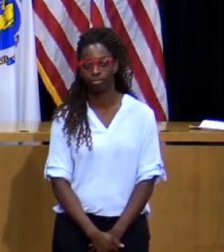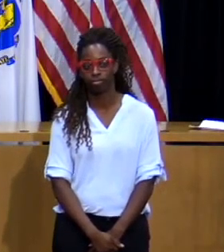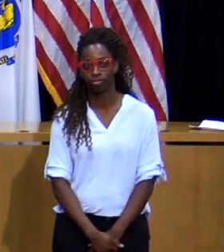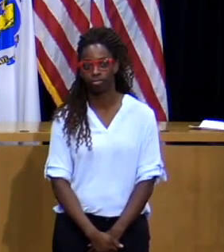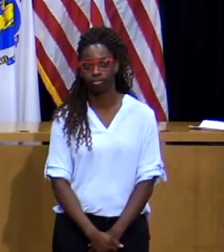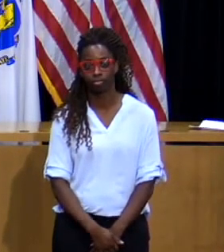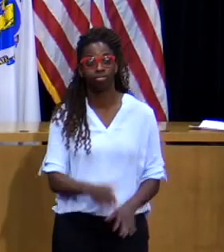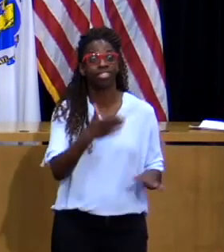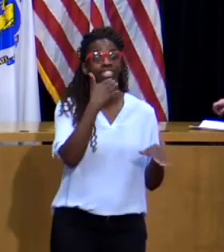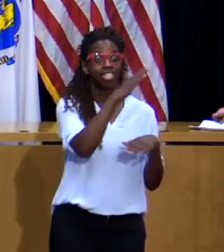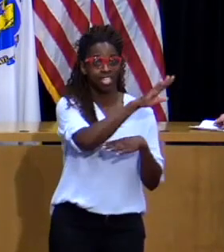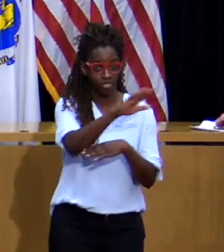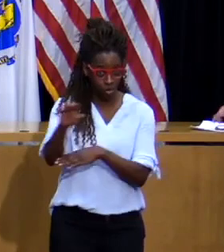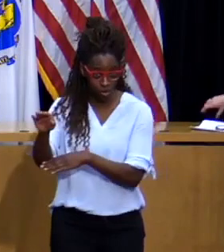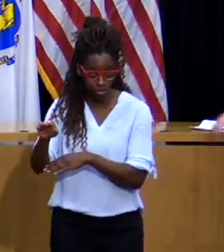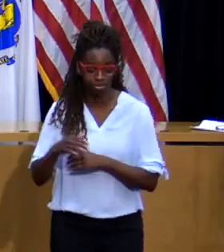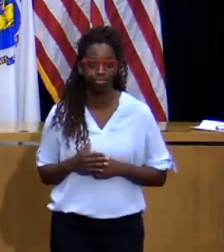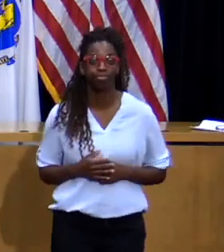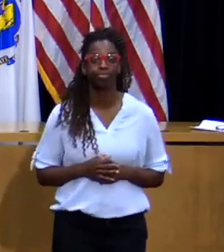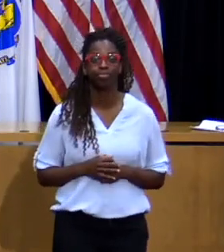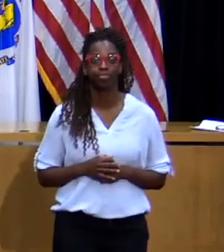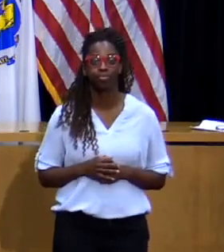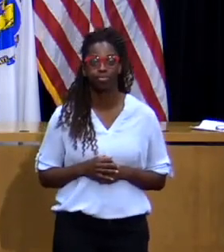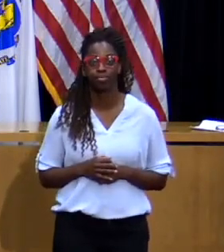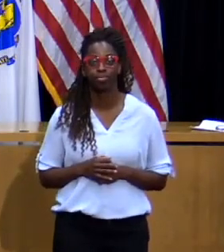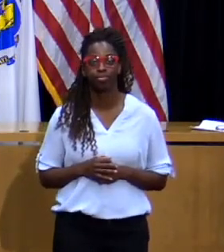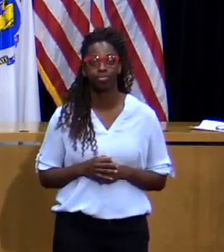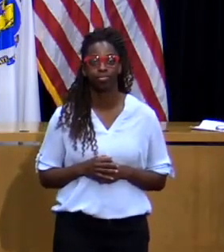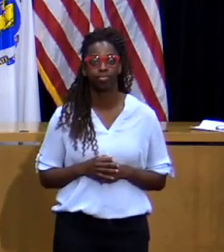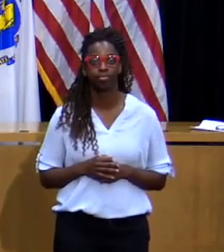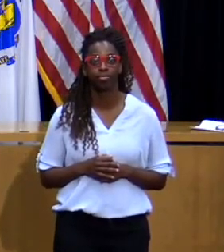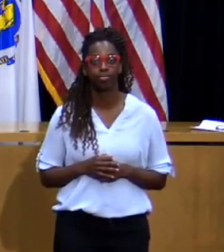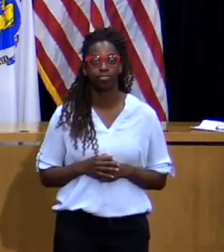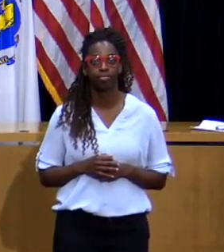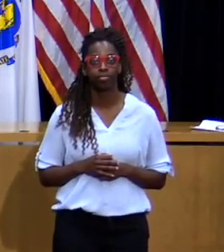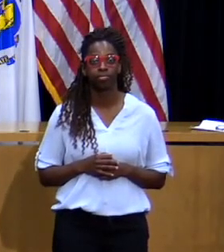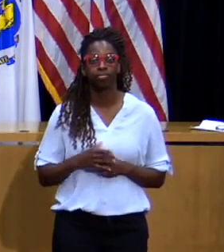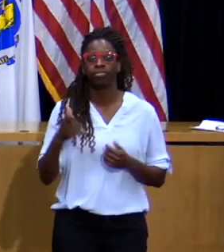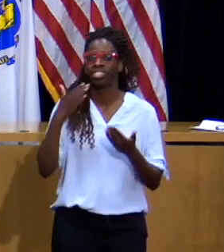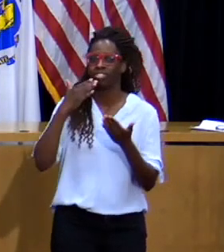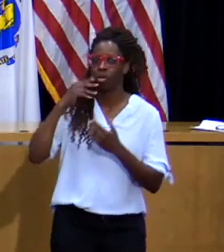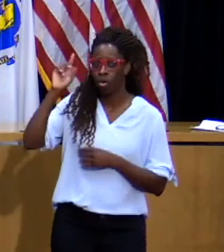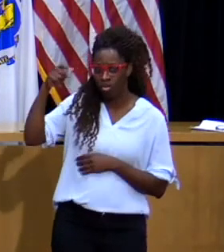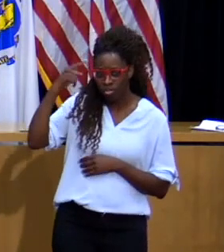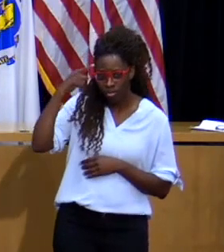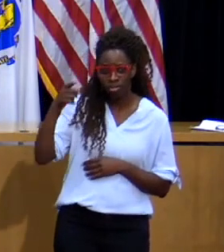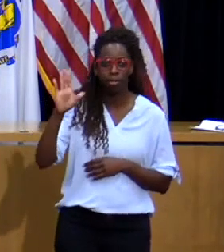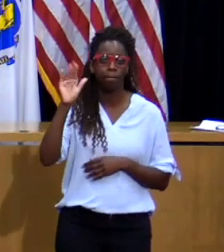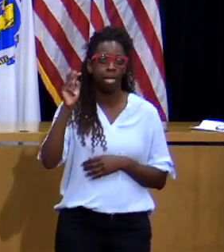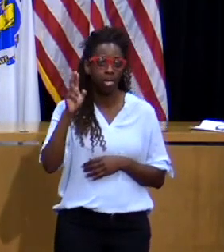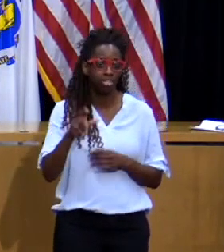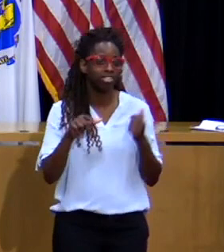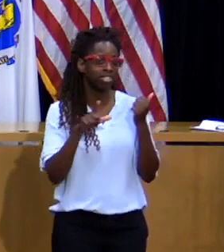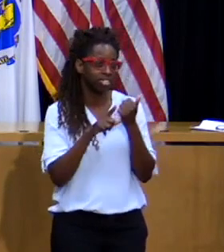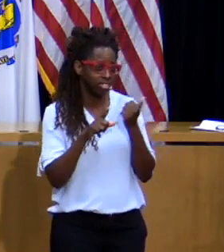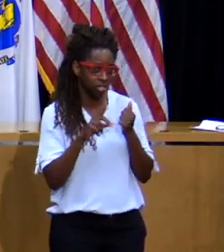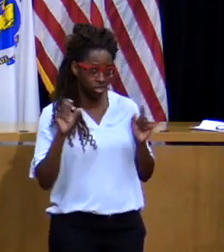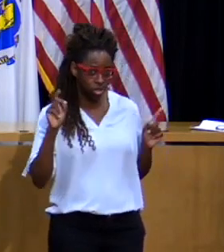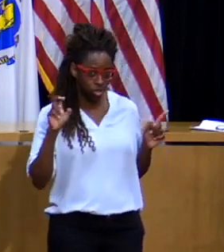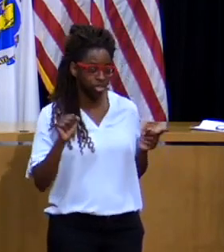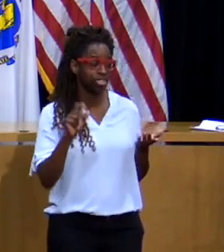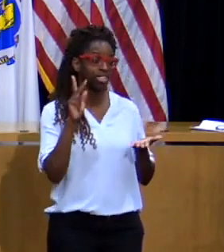Good afternoon. I would like to start by thanking Governor Baker, Lieutenant Governor Polito, Secretary Sutters for